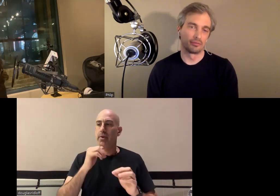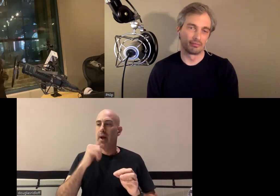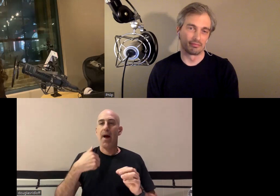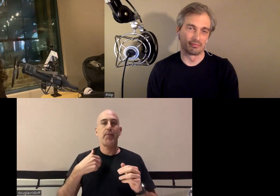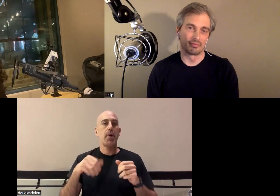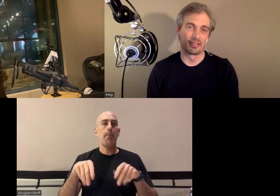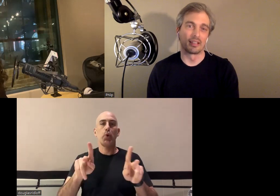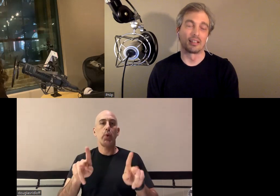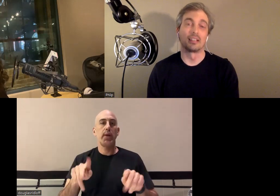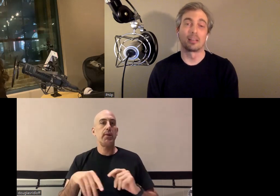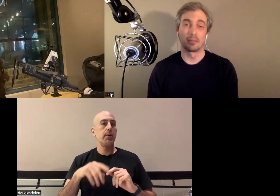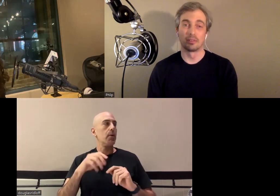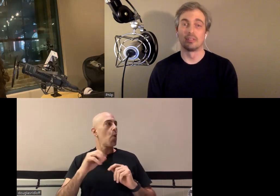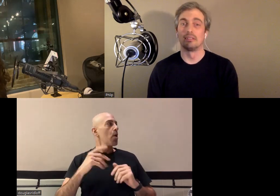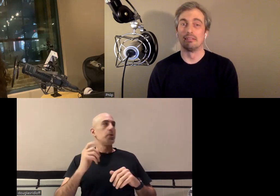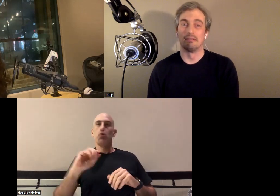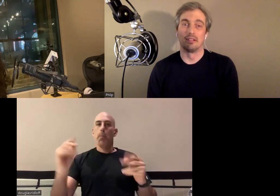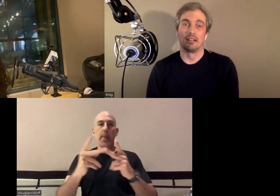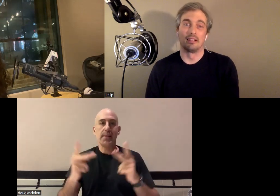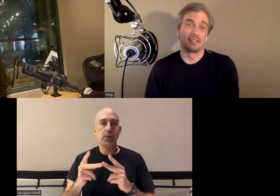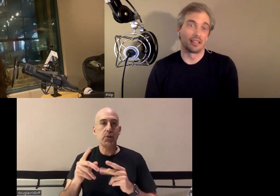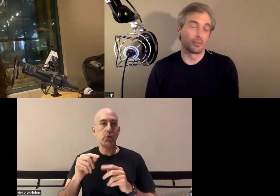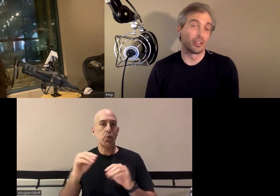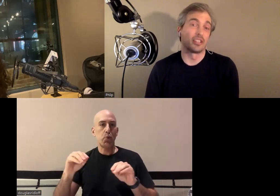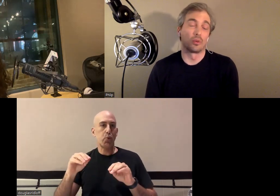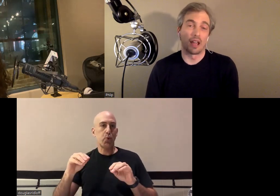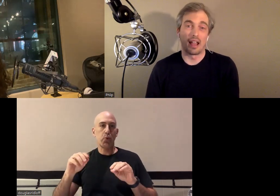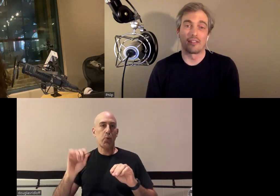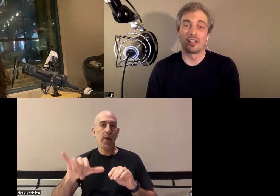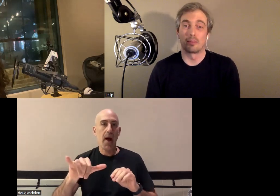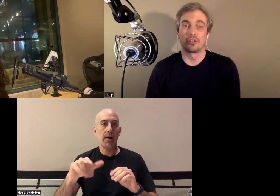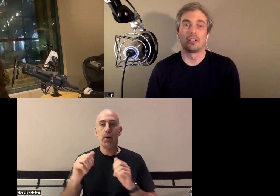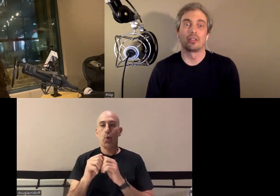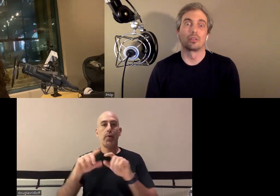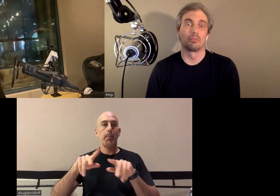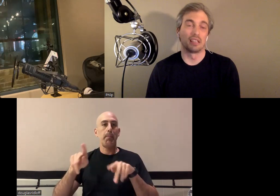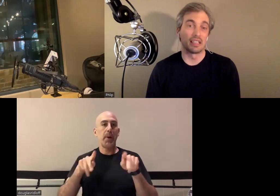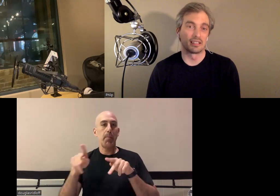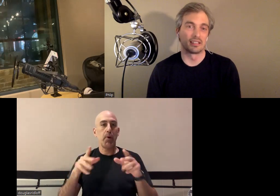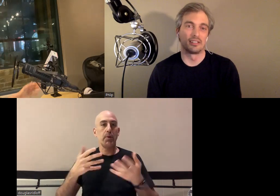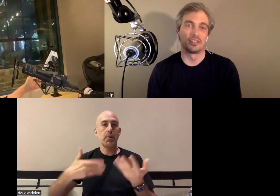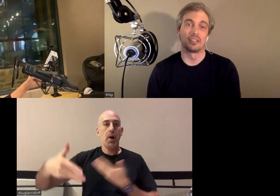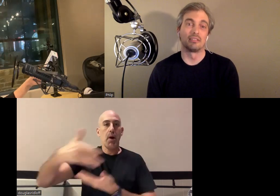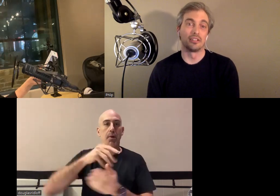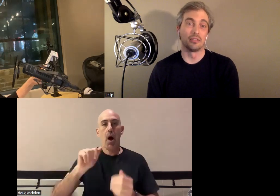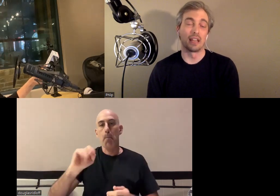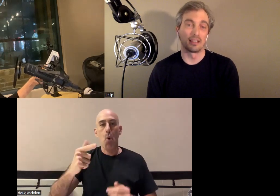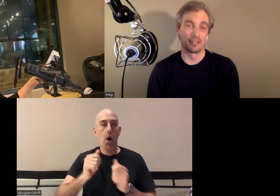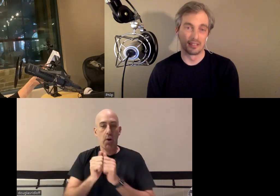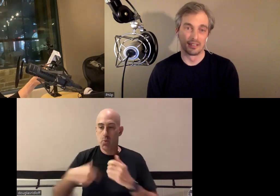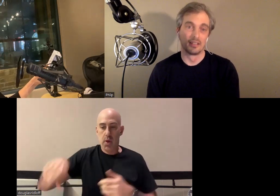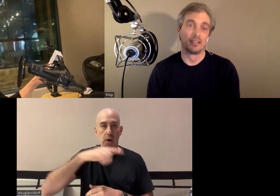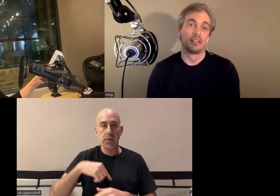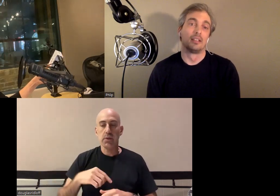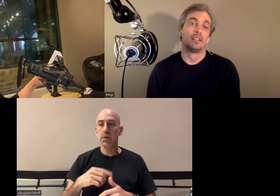language. A lot of people in the deaf community don't have the opportunity or the place to do